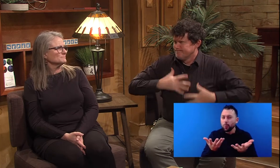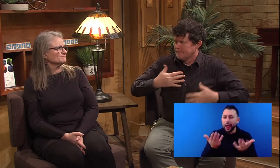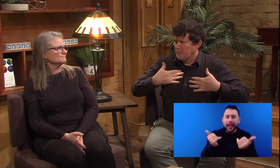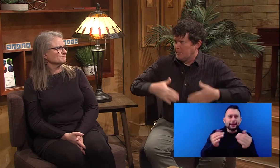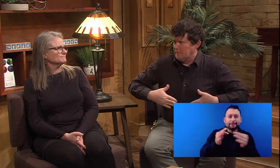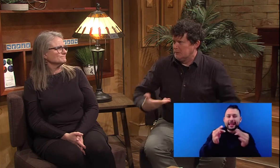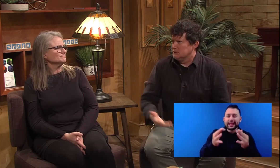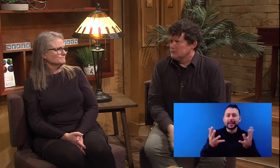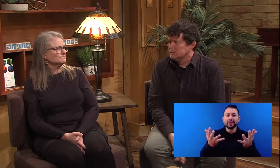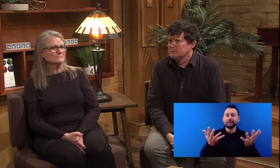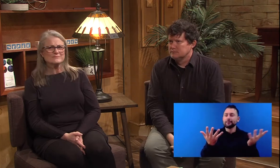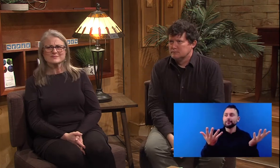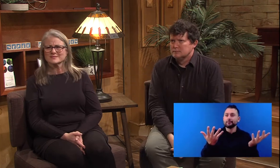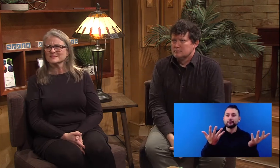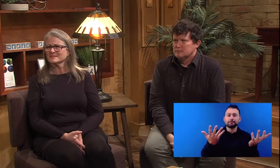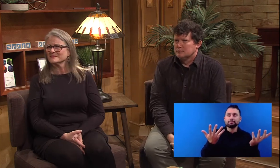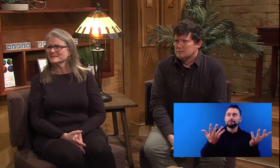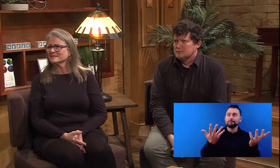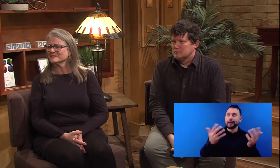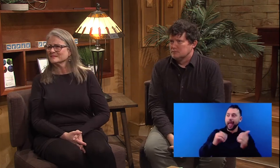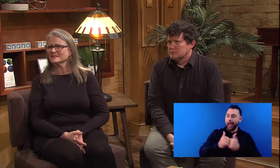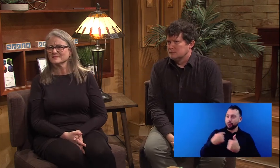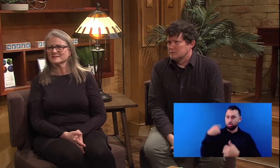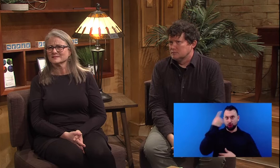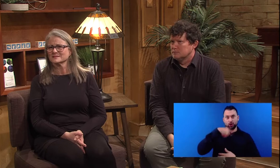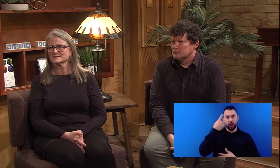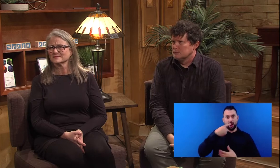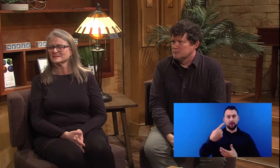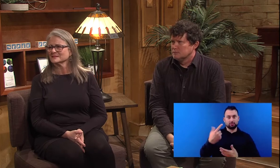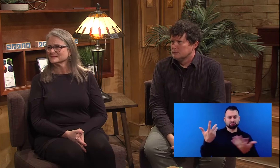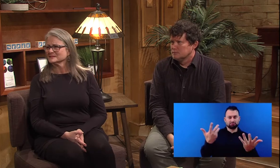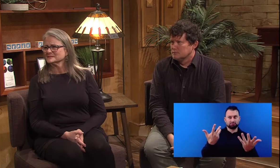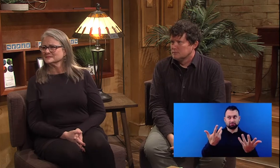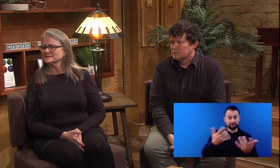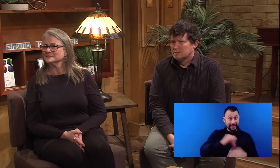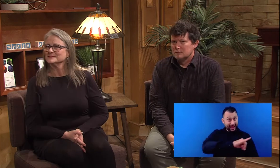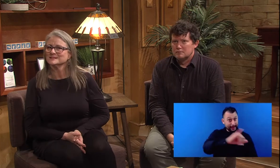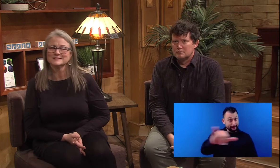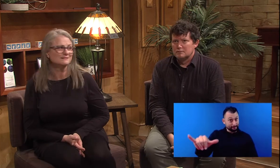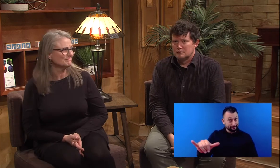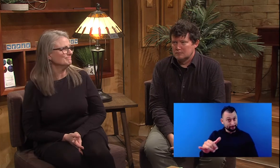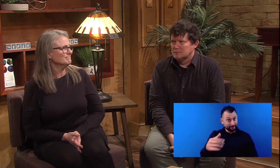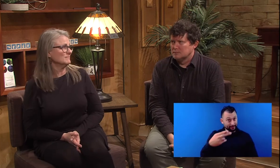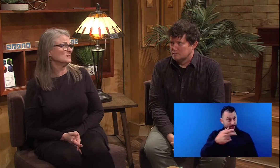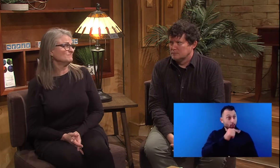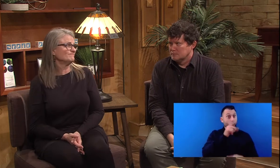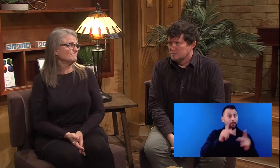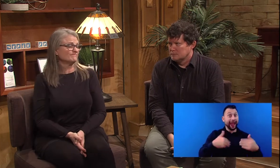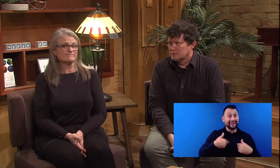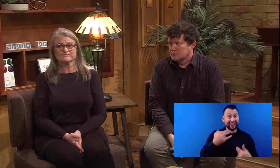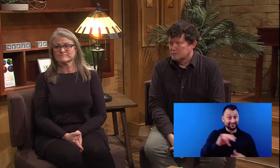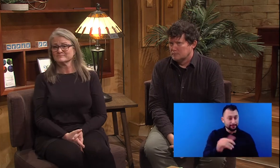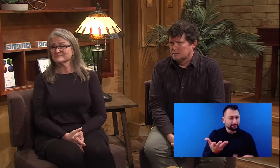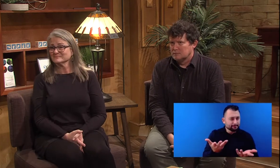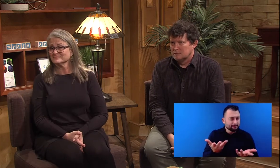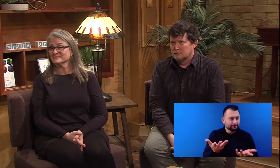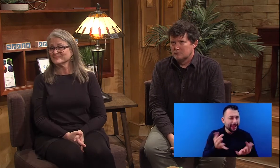um, let's talk about how HIV affects the body and the symptoms that show up with HIV. Sure.